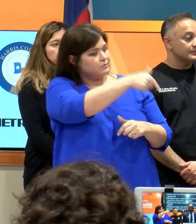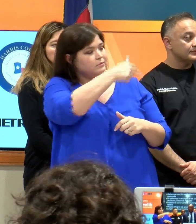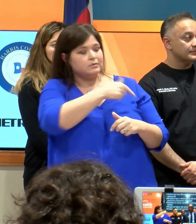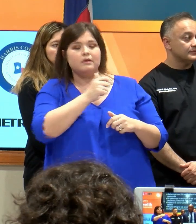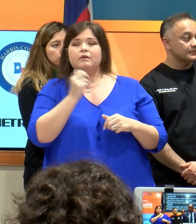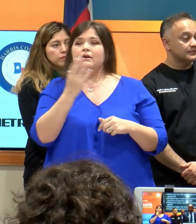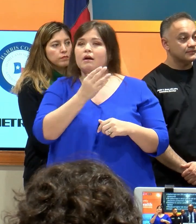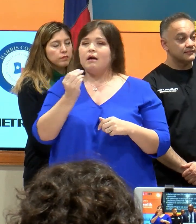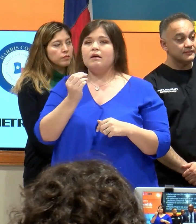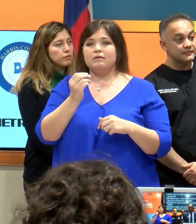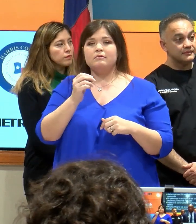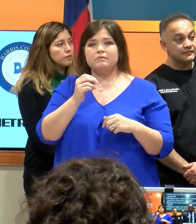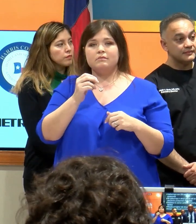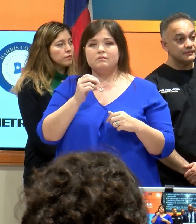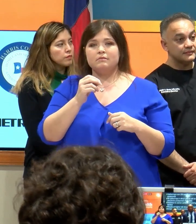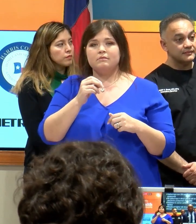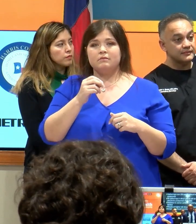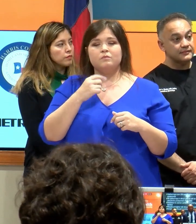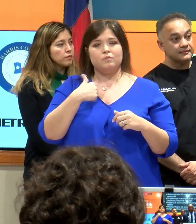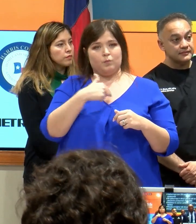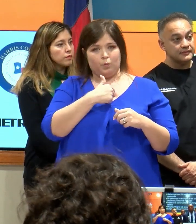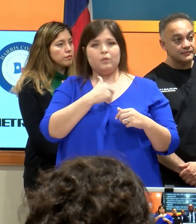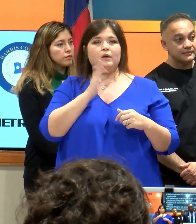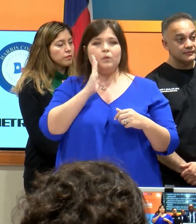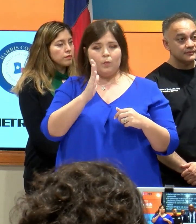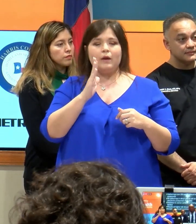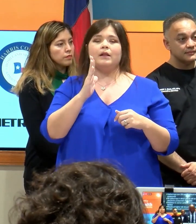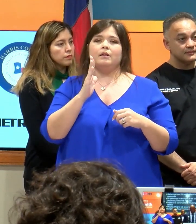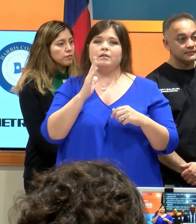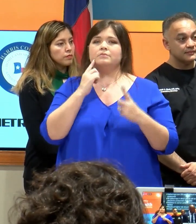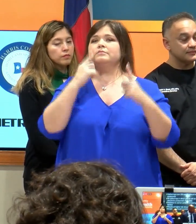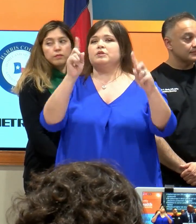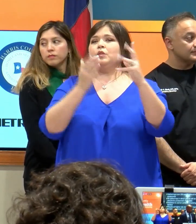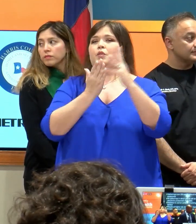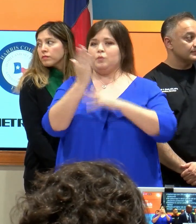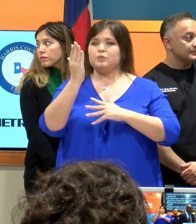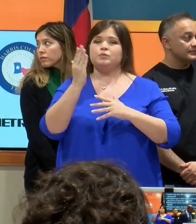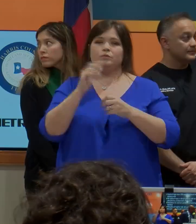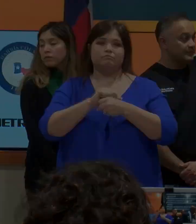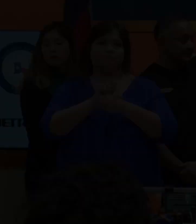that we will we'll get on the other side of this thing if we work together. So thanks, Judge.